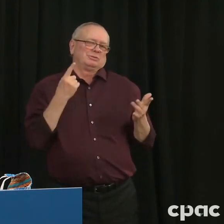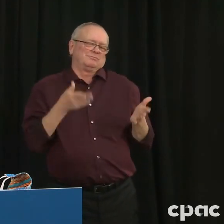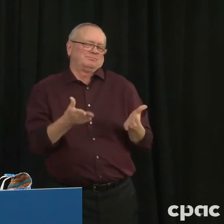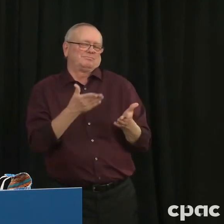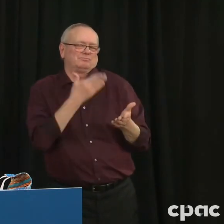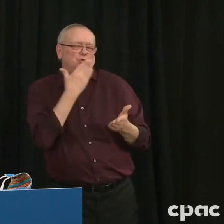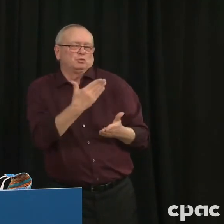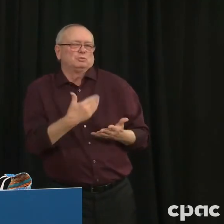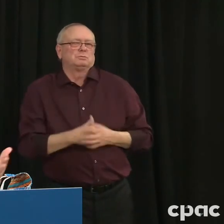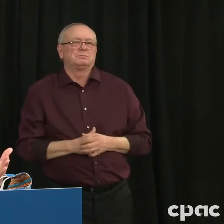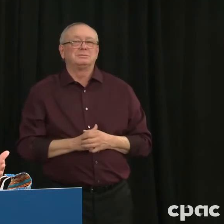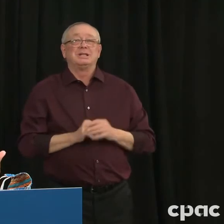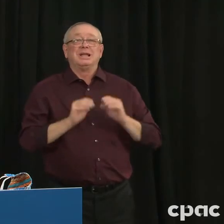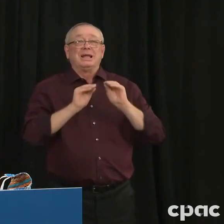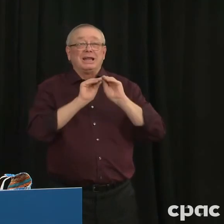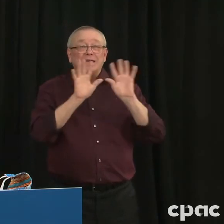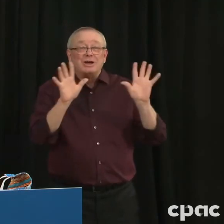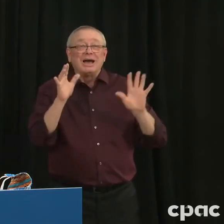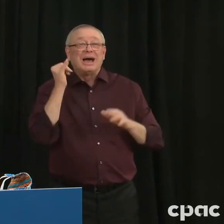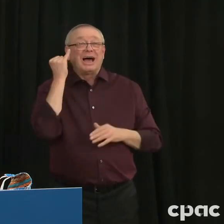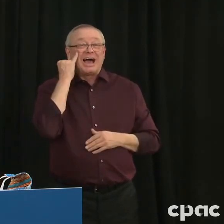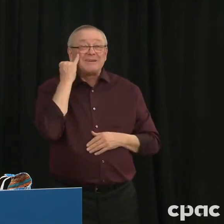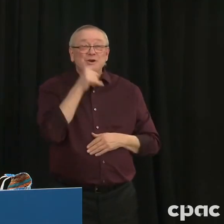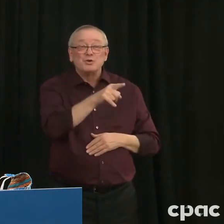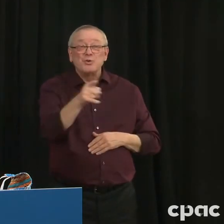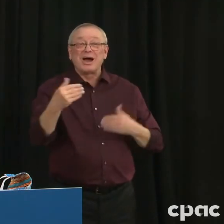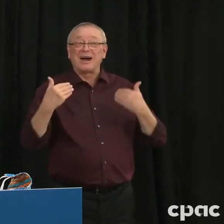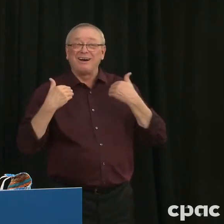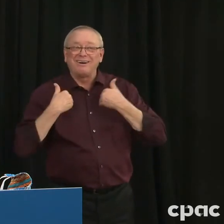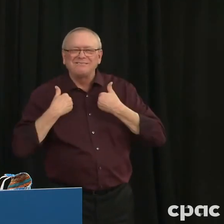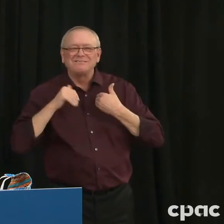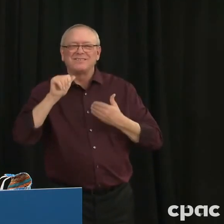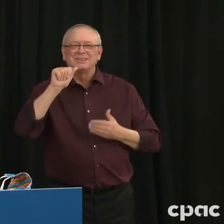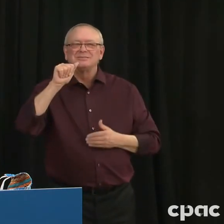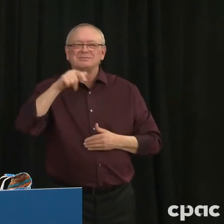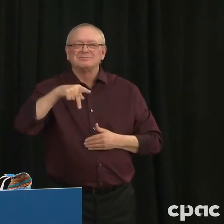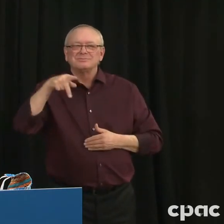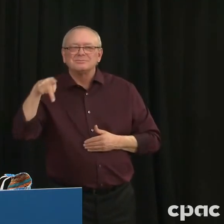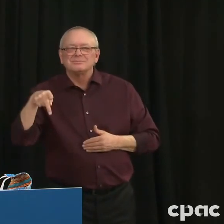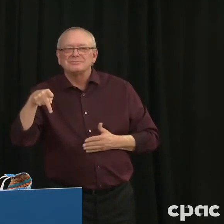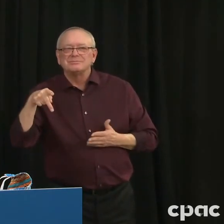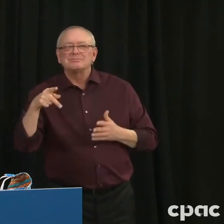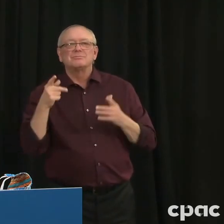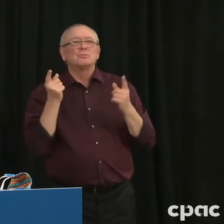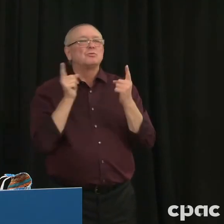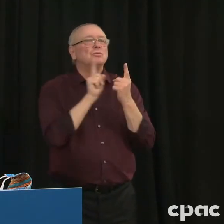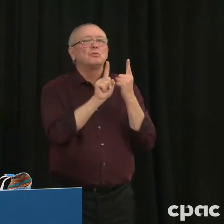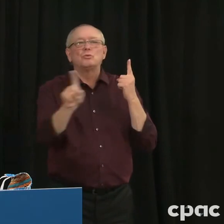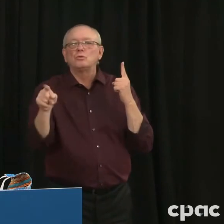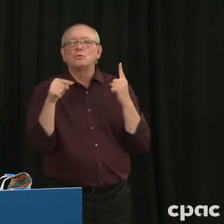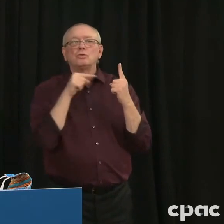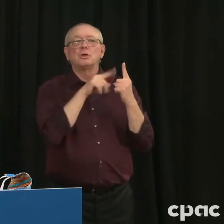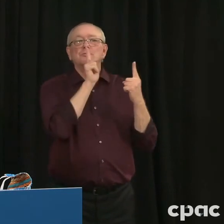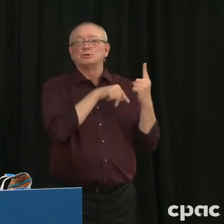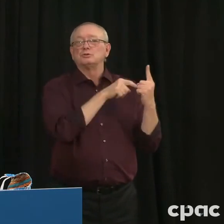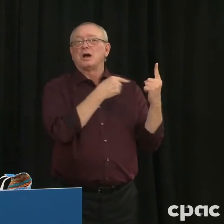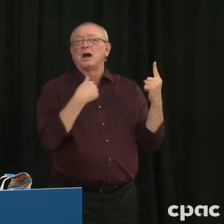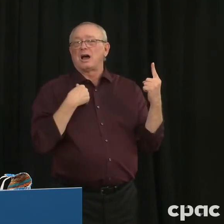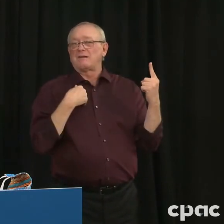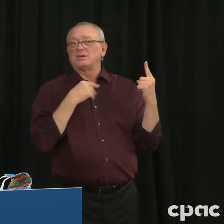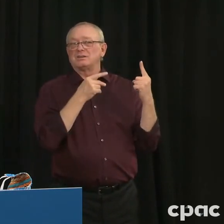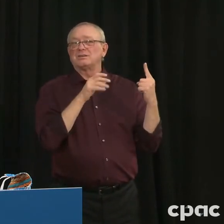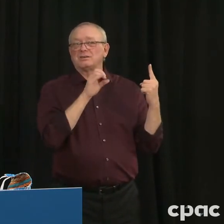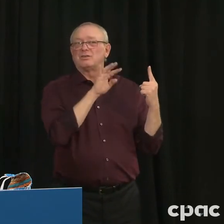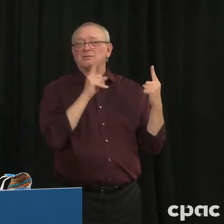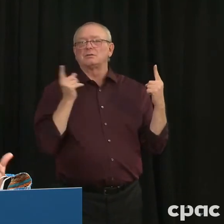and that may be through a text form or a phone call, again, depending on the processes that are being worked out. But it is because